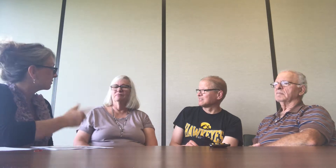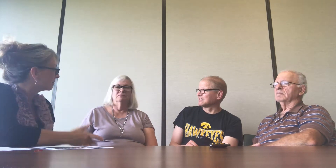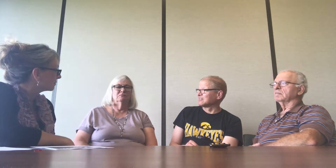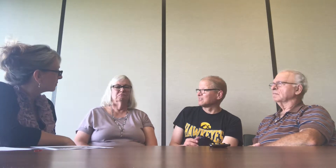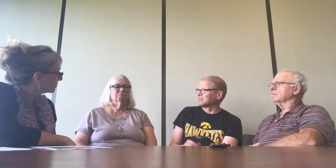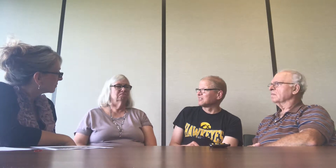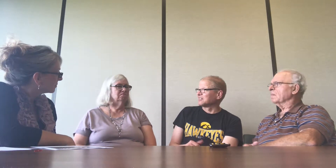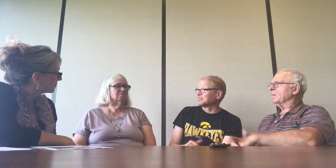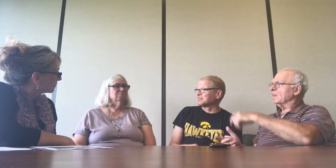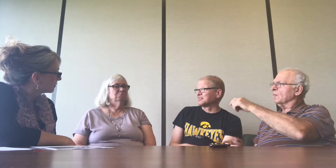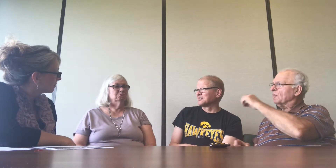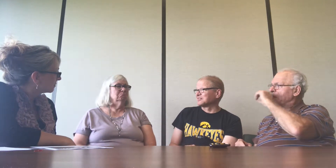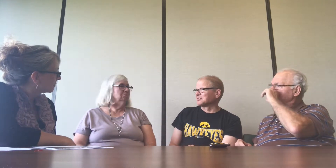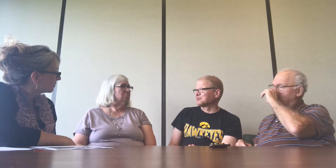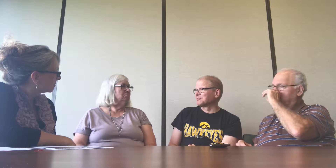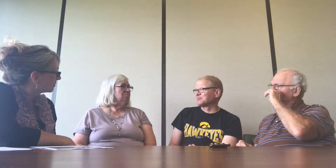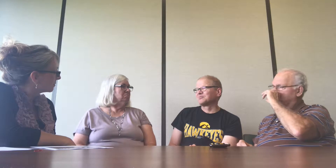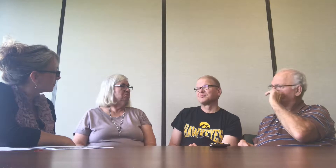Jennifer, we can look into that.